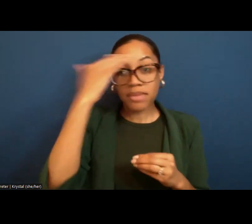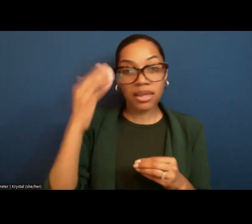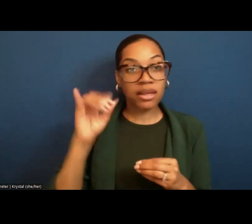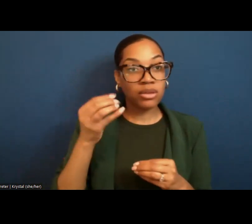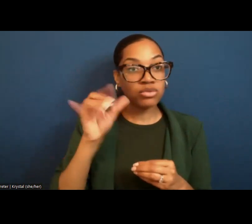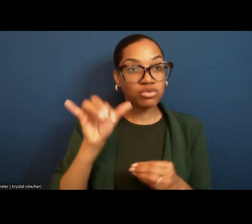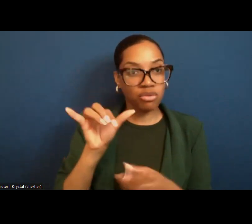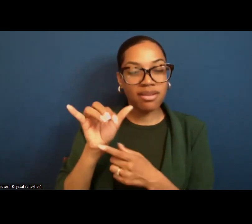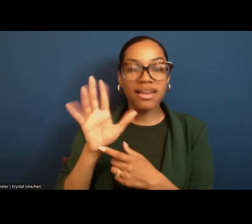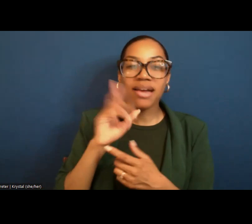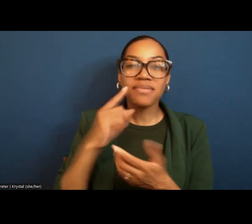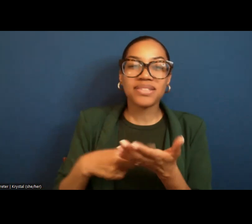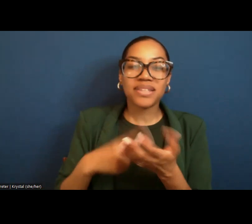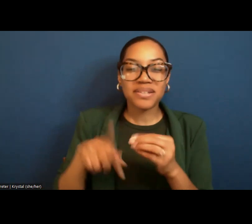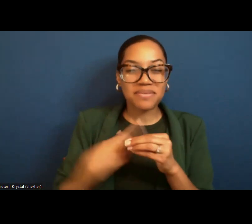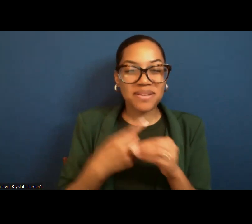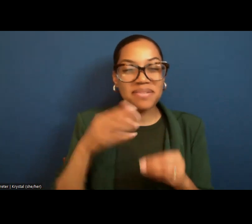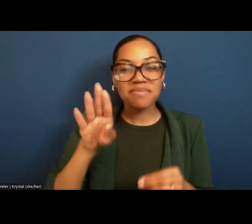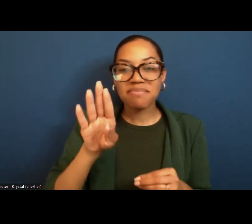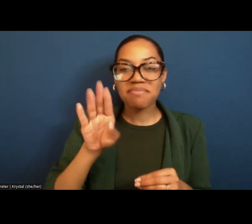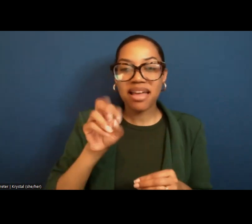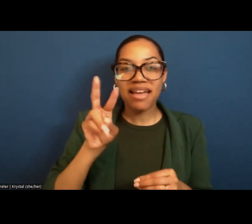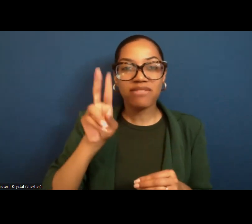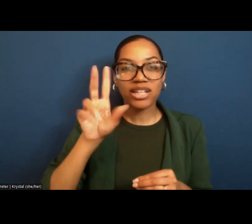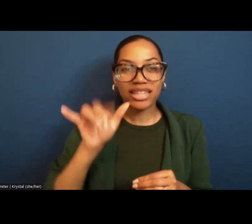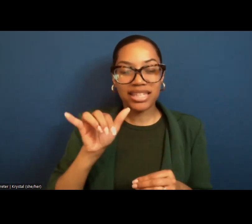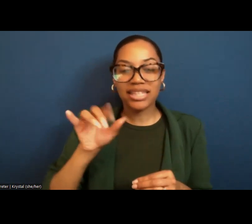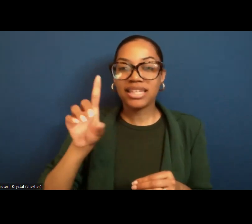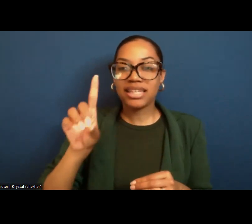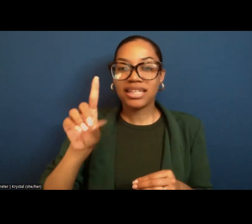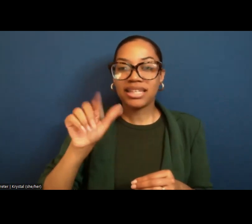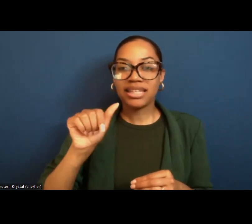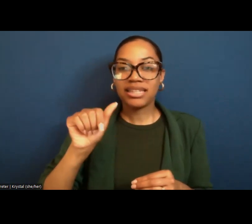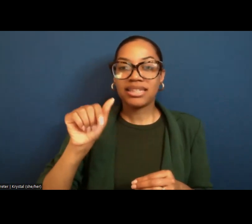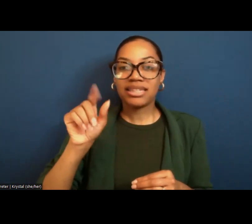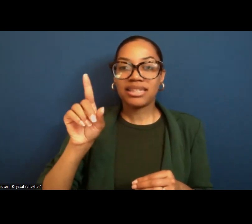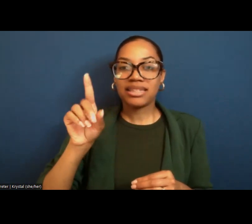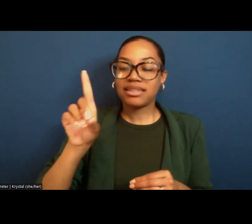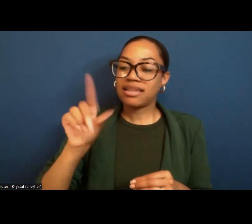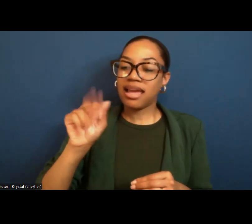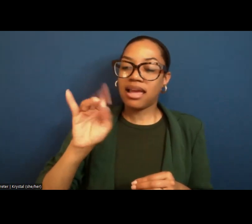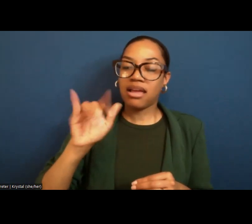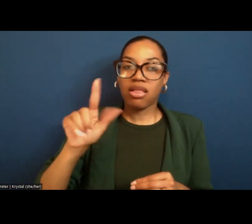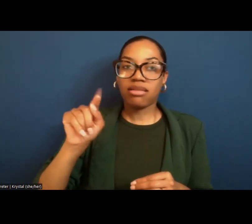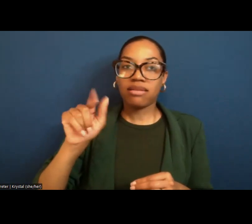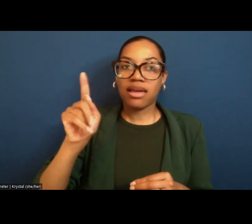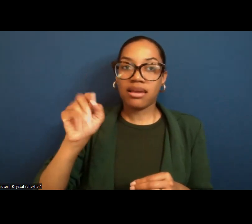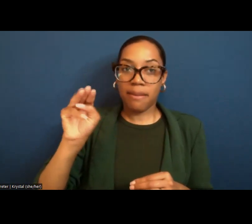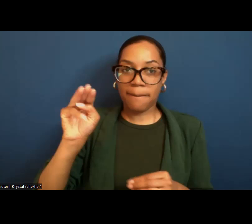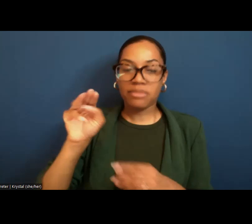is the author of Why All the Black Children Sitting Together, and she talks about identity. I wanted to share this perspective with everyone for